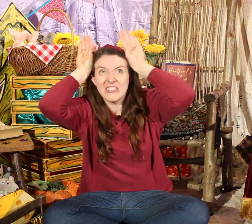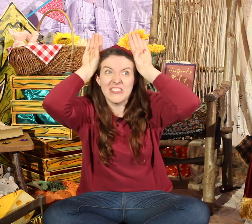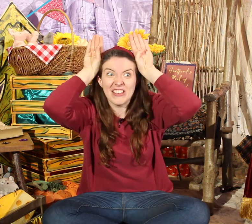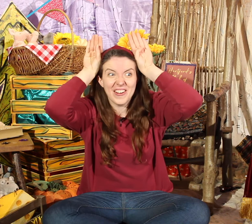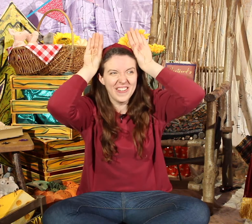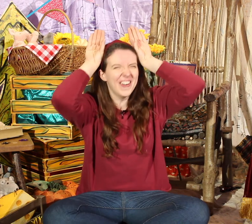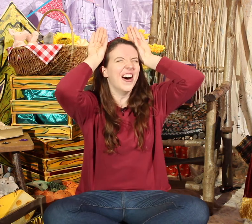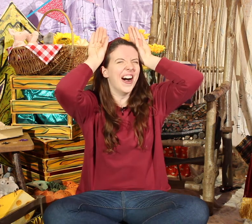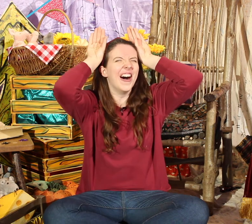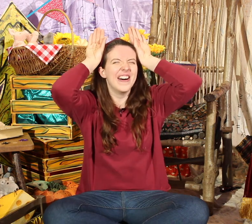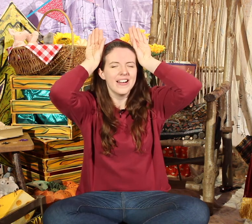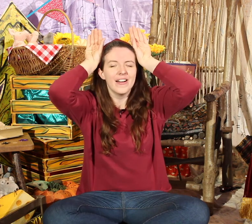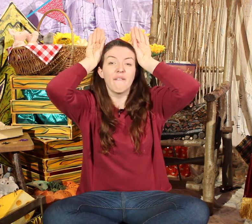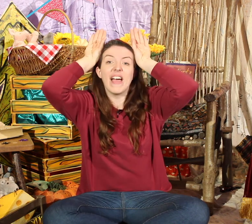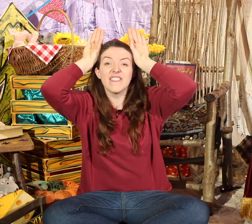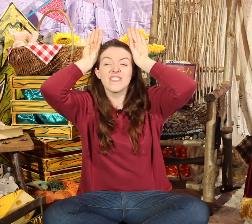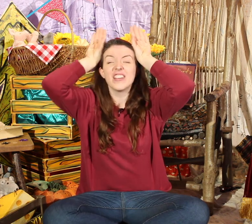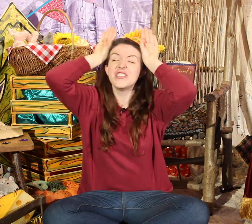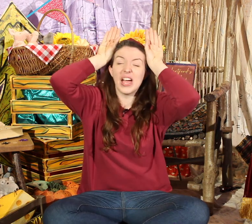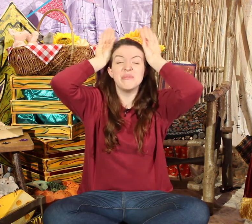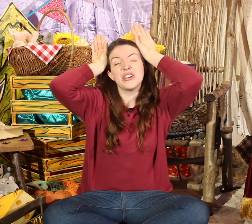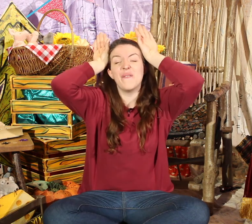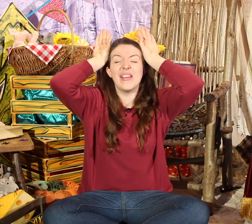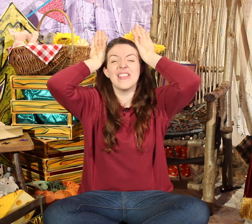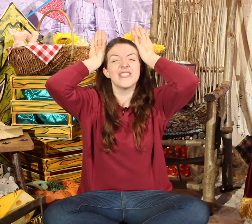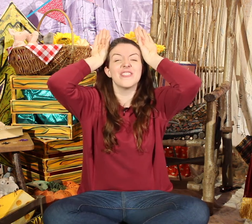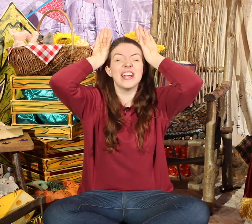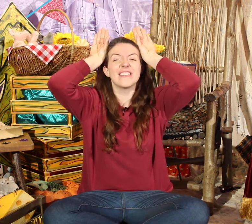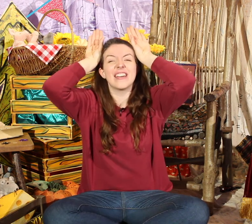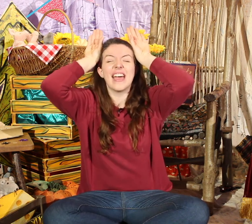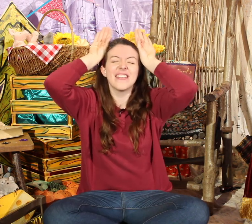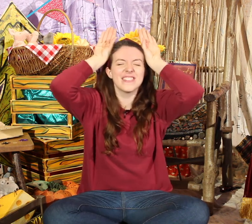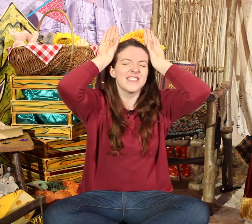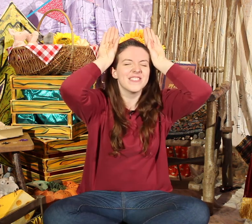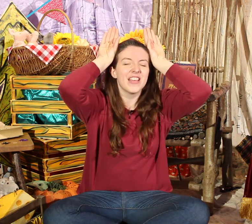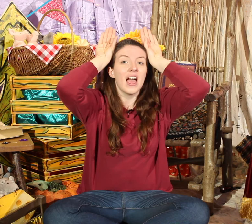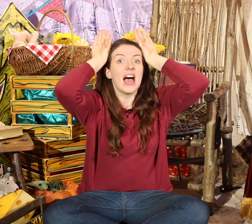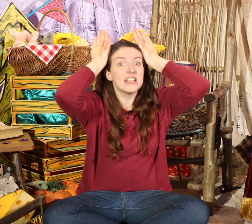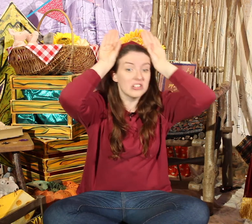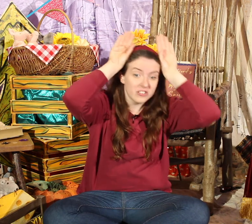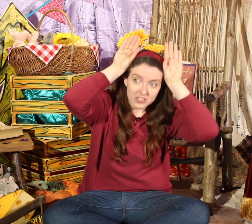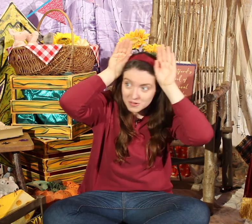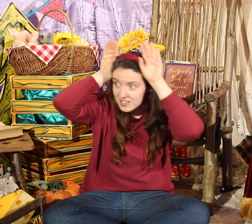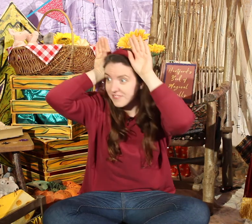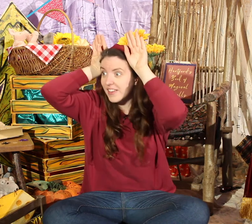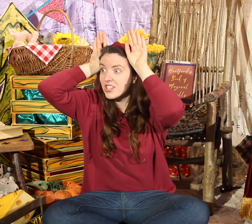see her. Well, time to go win this race, I guess. And he looked towards the finish